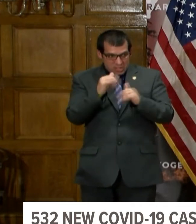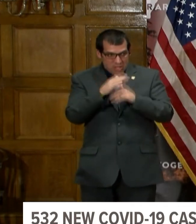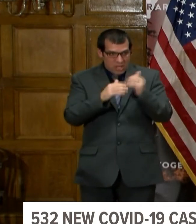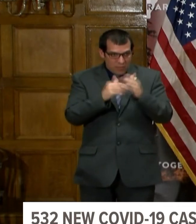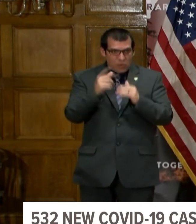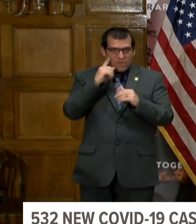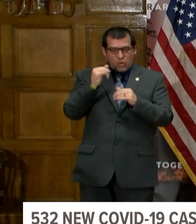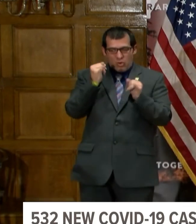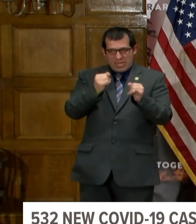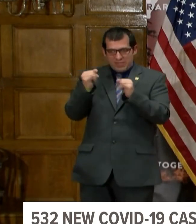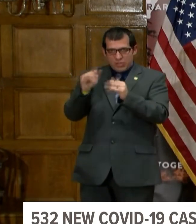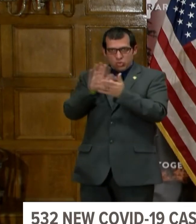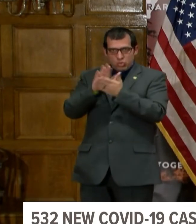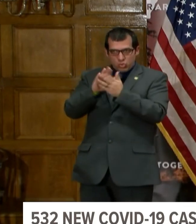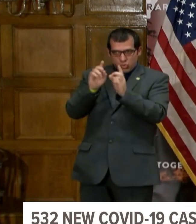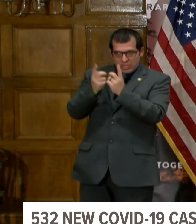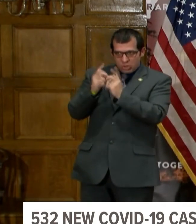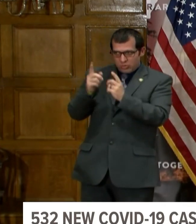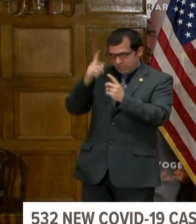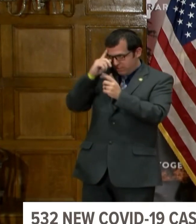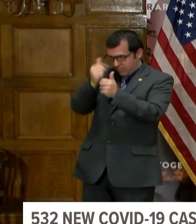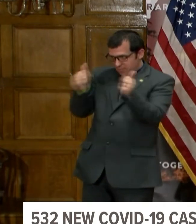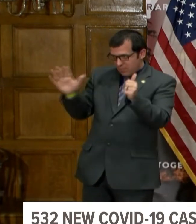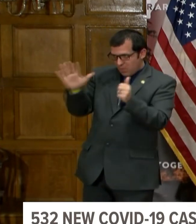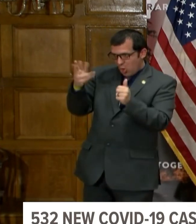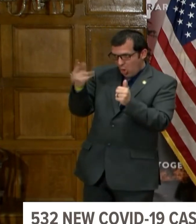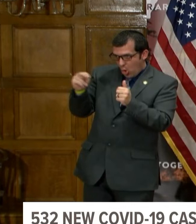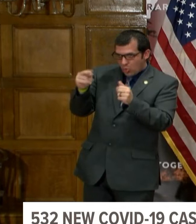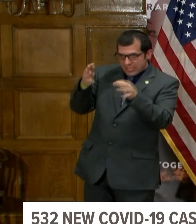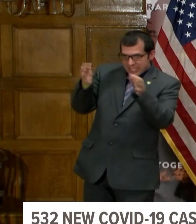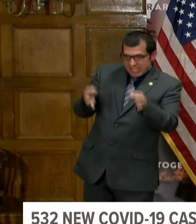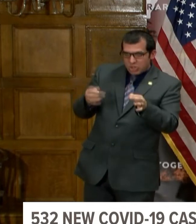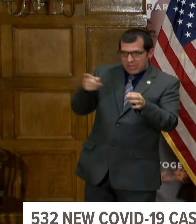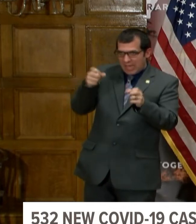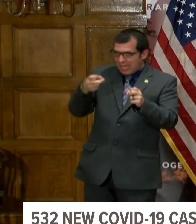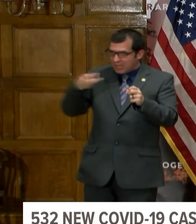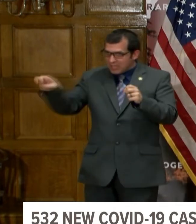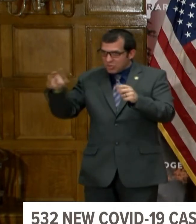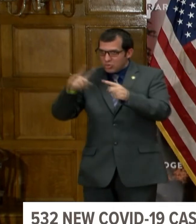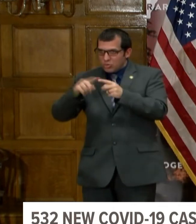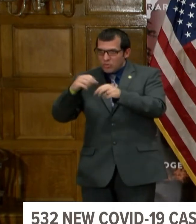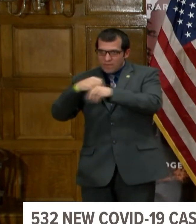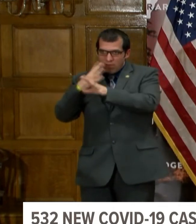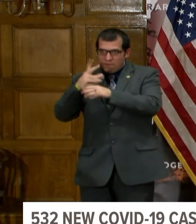districts to make their own decisions on whether they pivot to virtual or not.